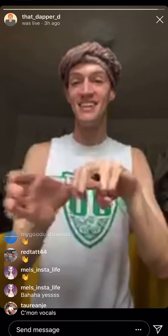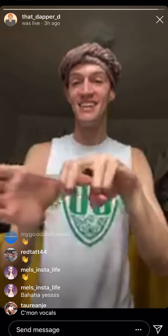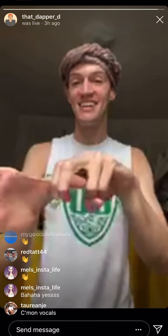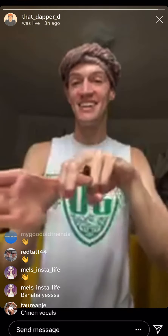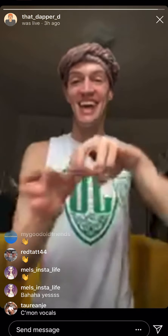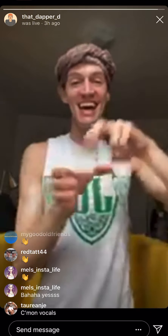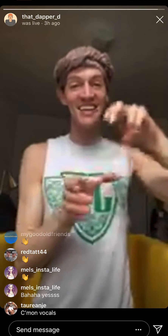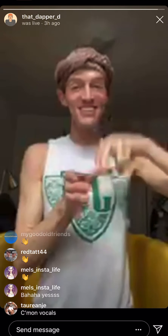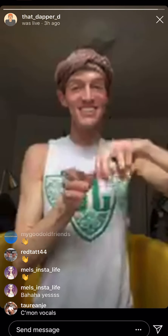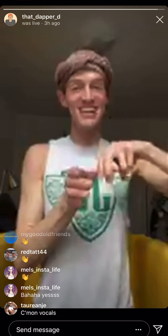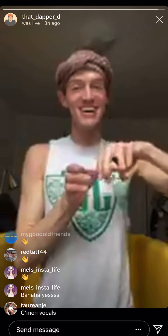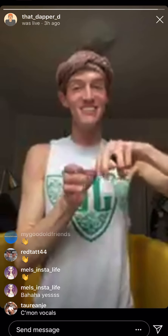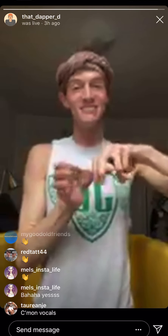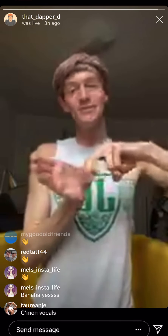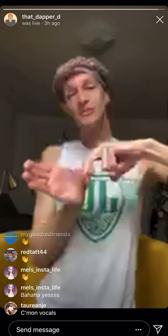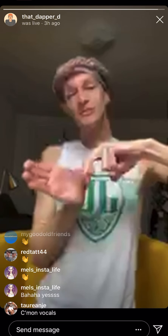Yeah, you're sitting down. Woo. .